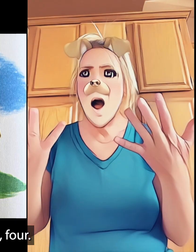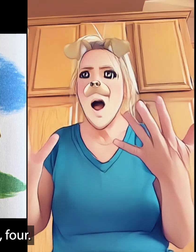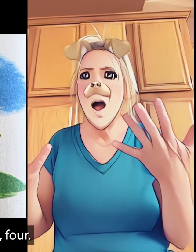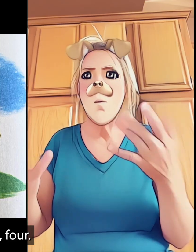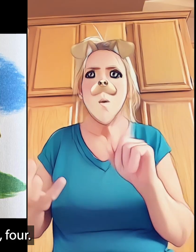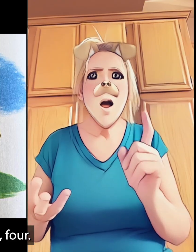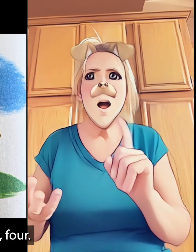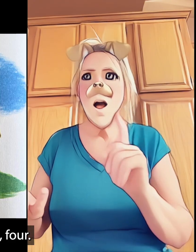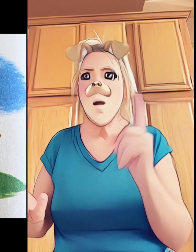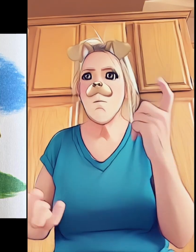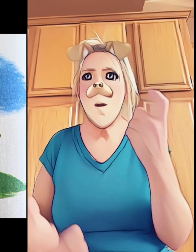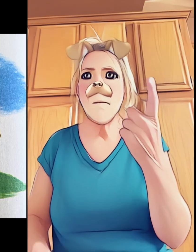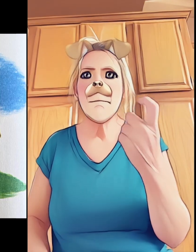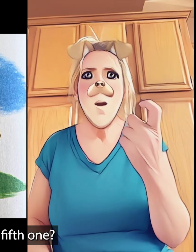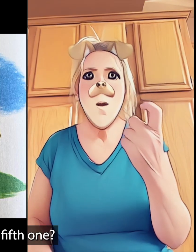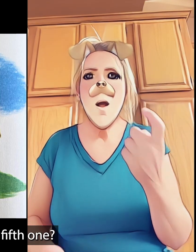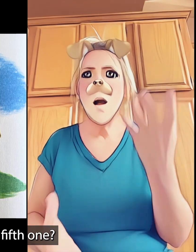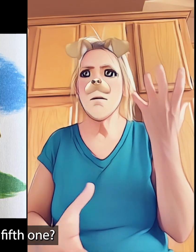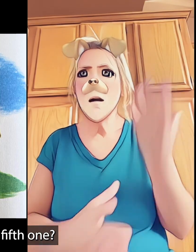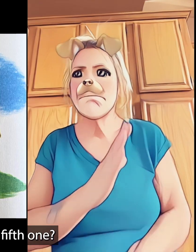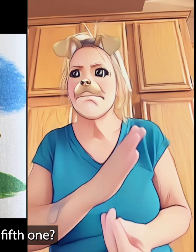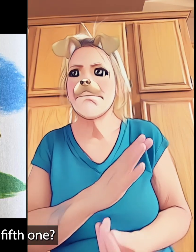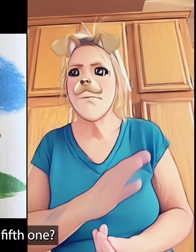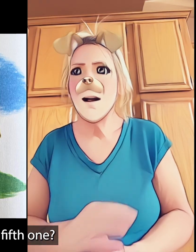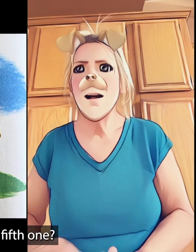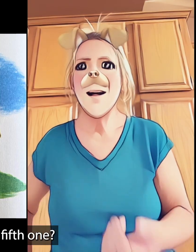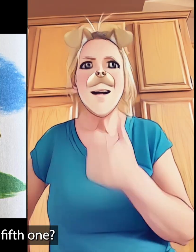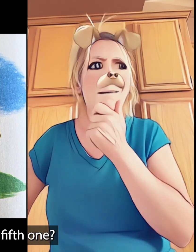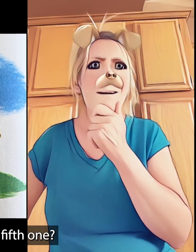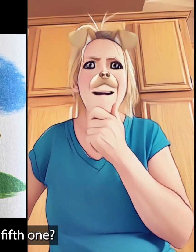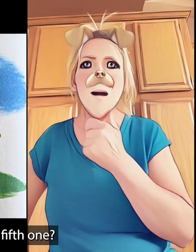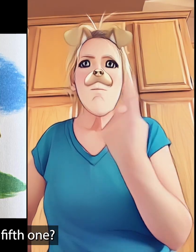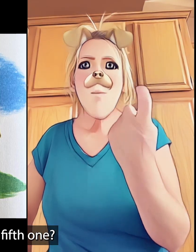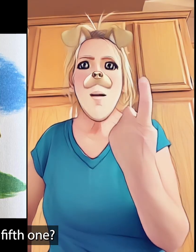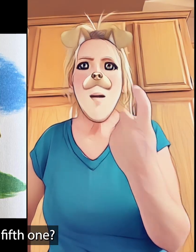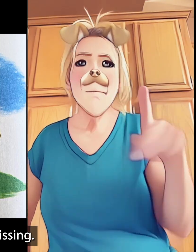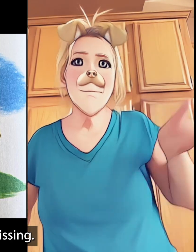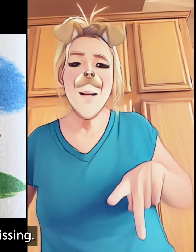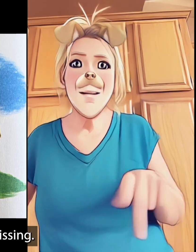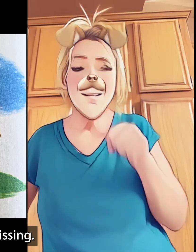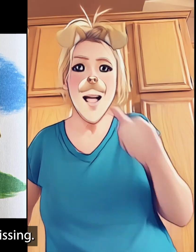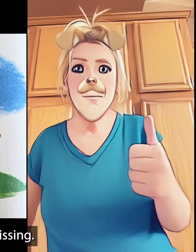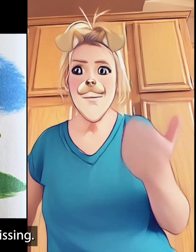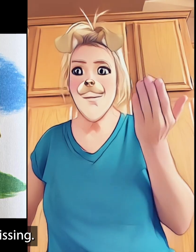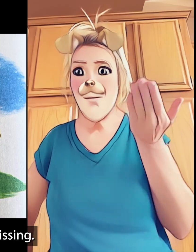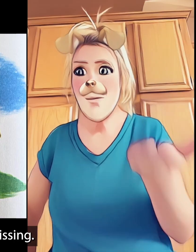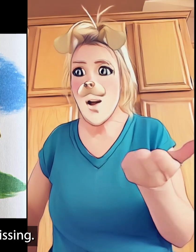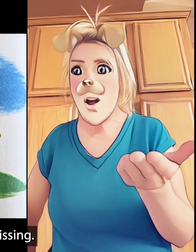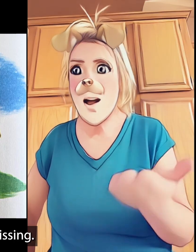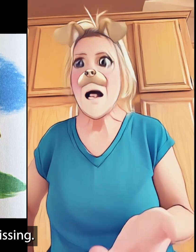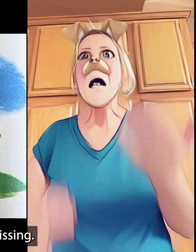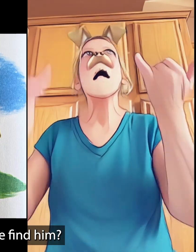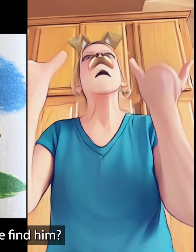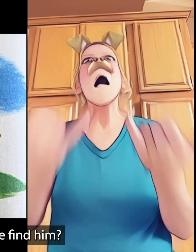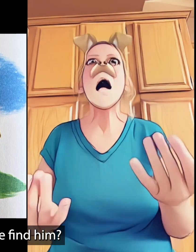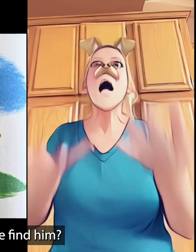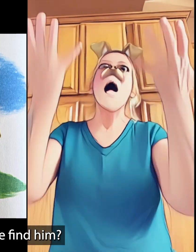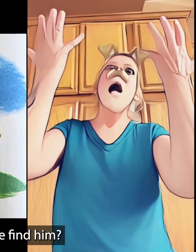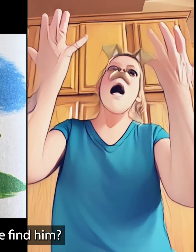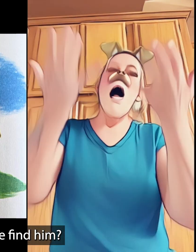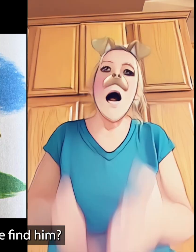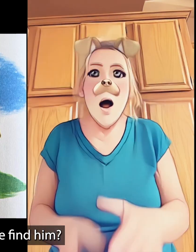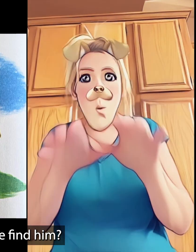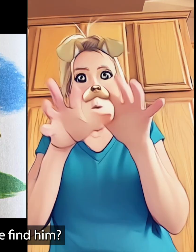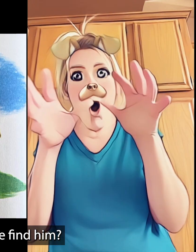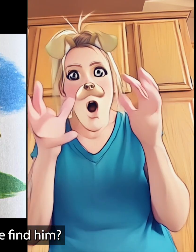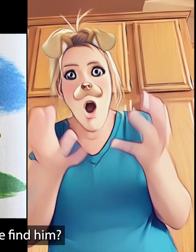3, 4. Oh no, where's the 5th one? One puppy is missing. Oh